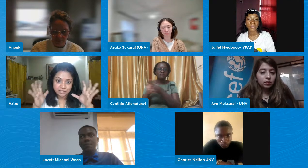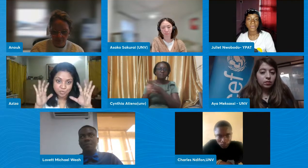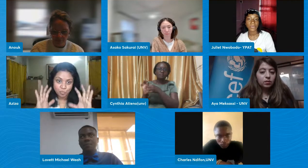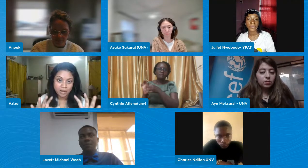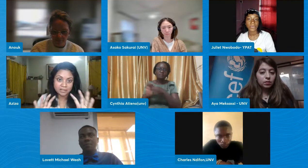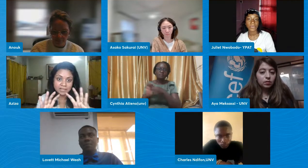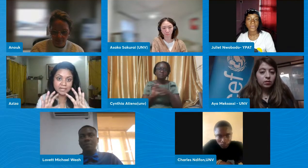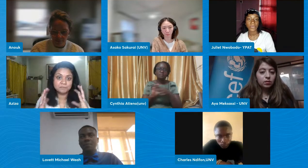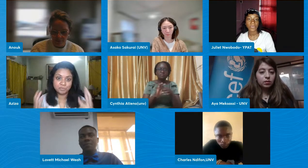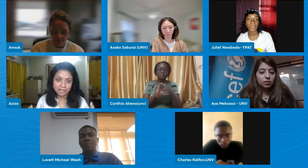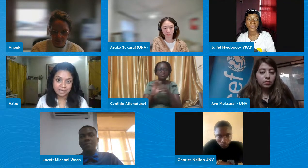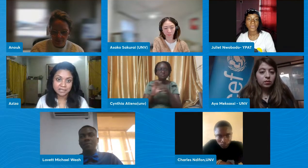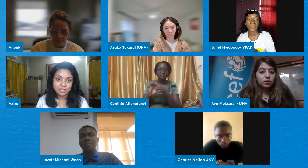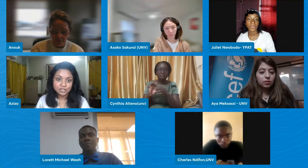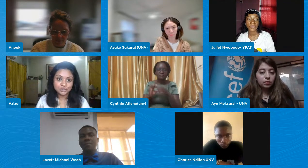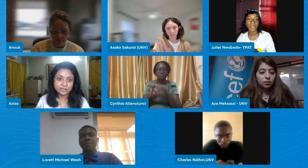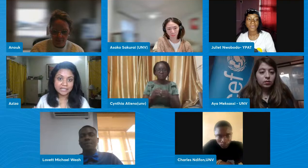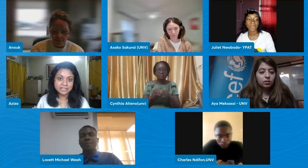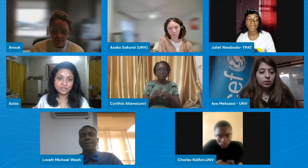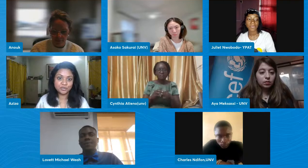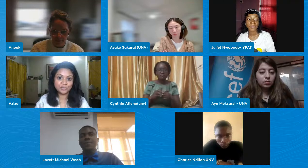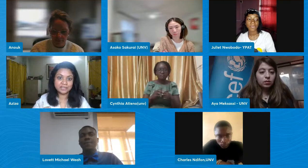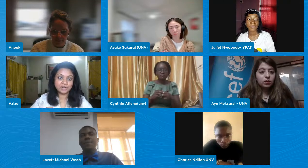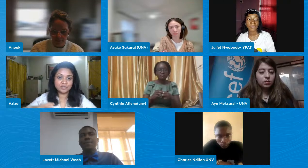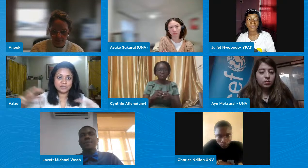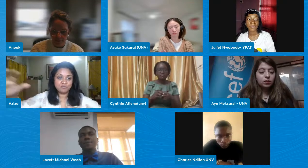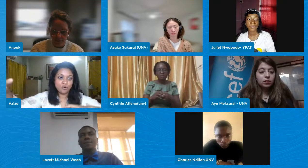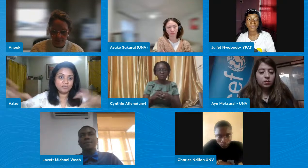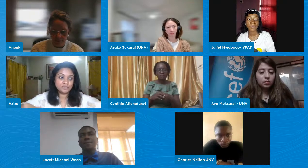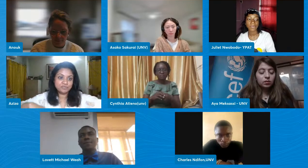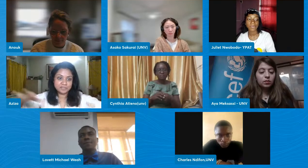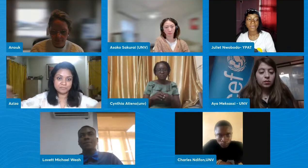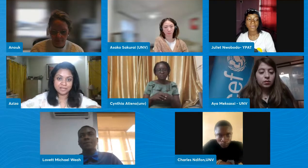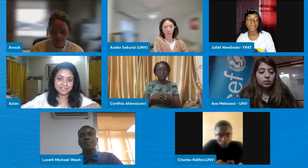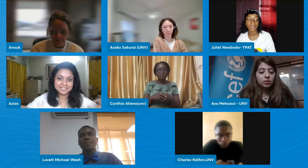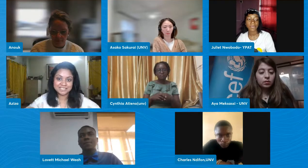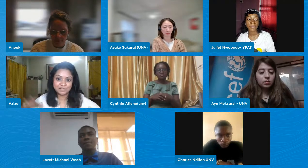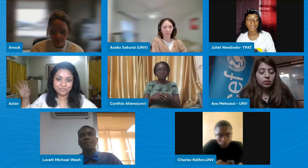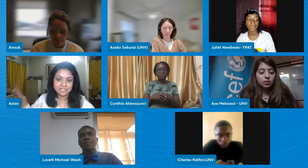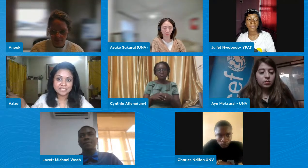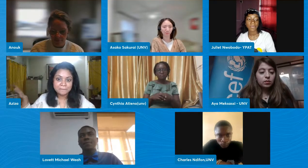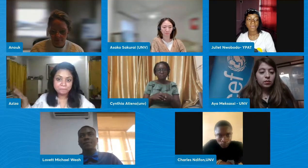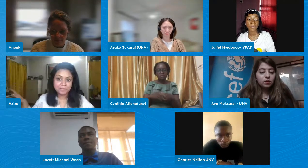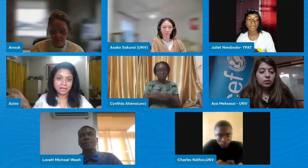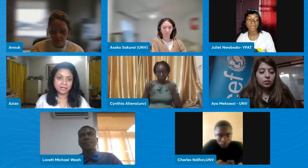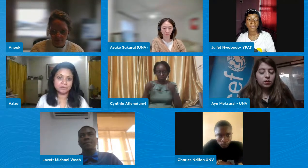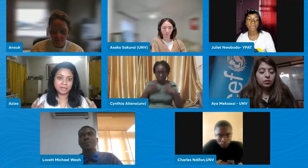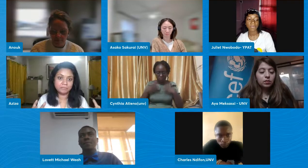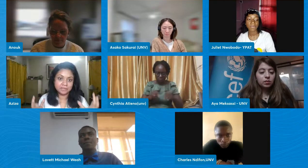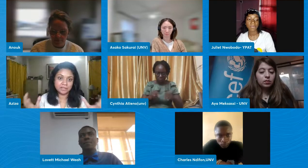network under one umbrella so that, you know, they don't form different umbrellas and different,